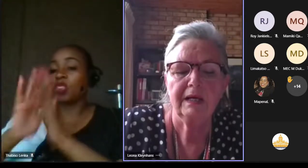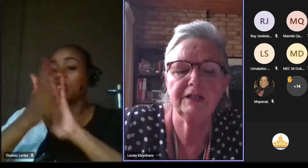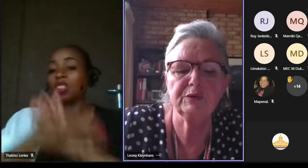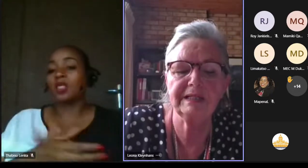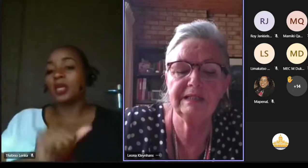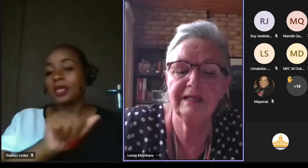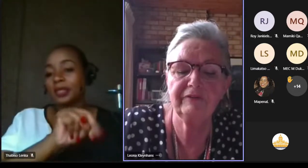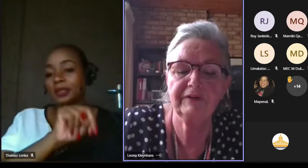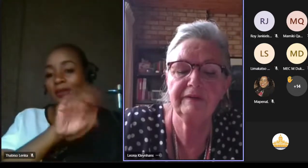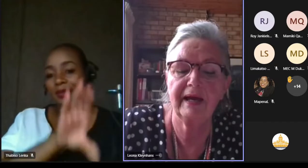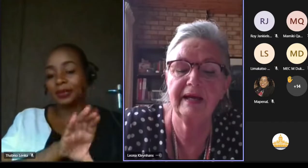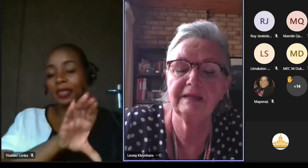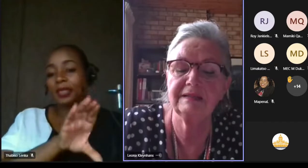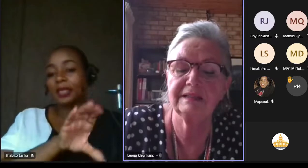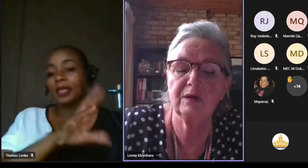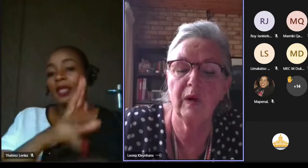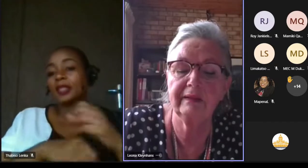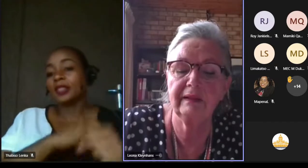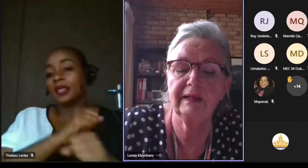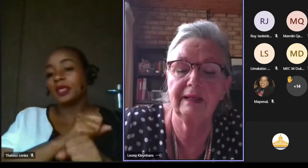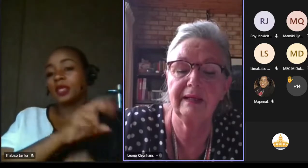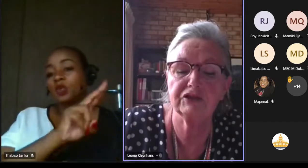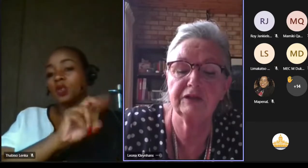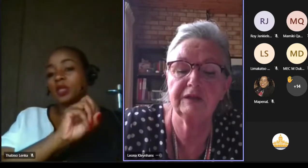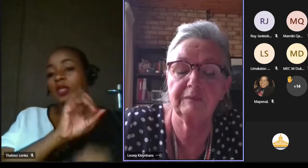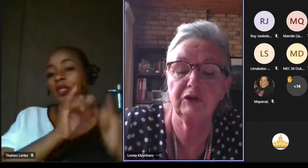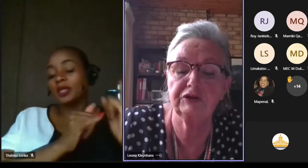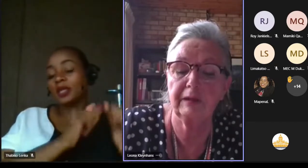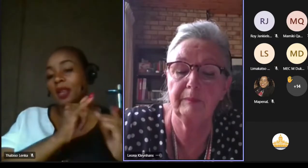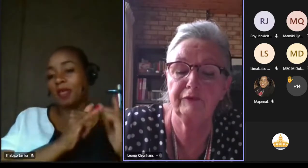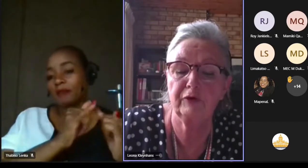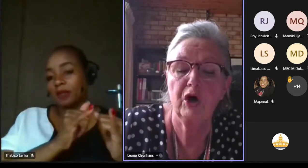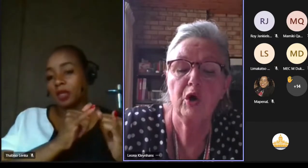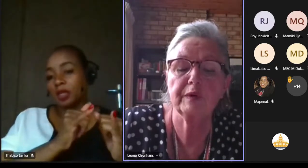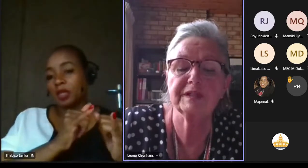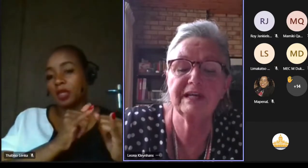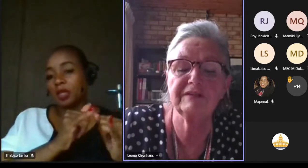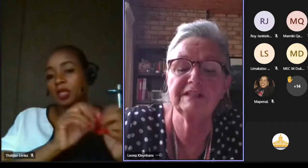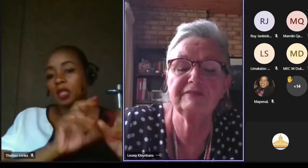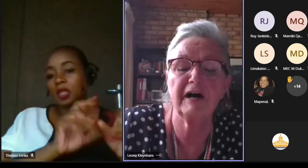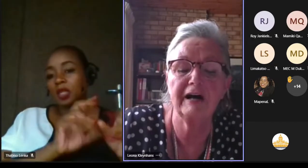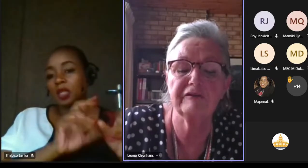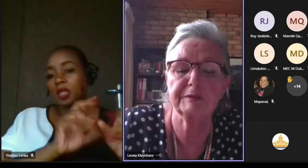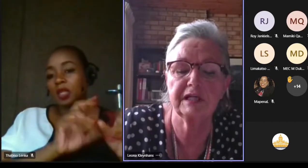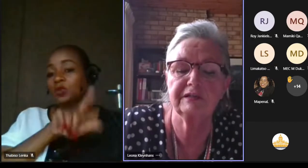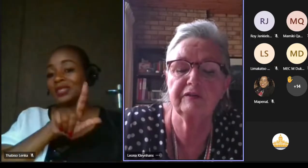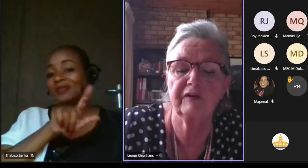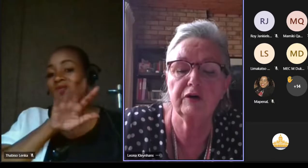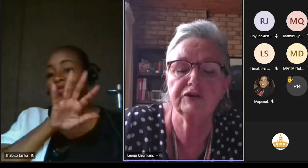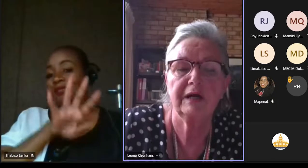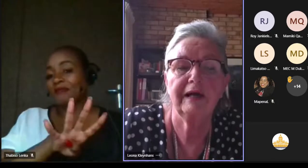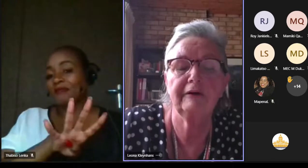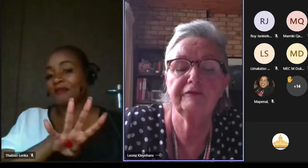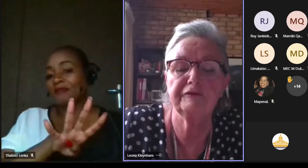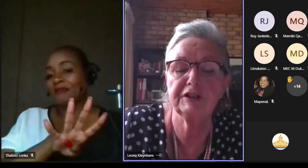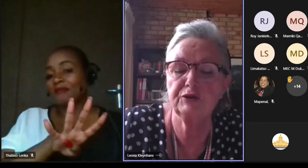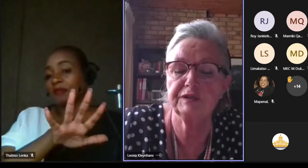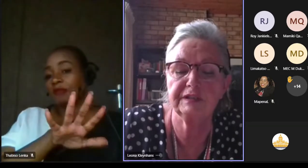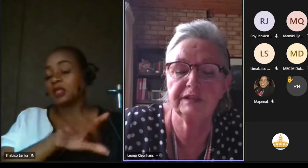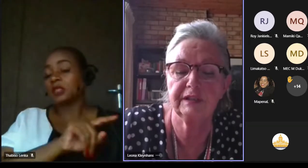ANC. In 2011, the ANC won the election in Molitiapofung with 75% of the vote